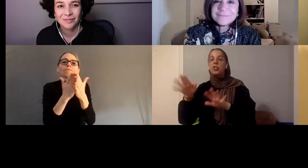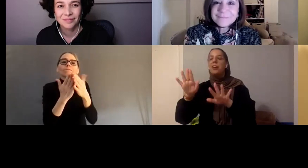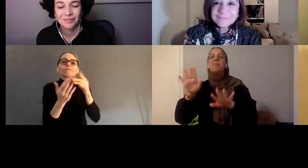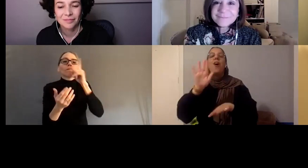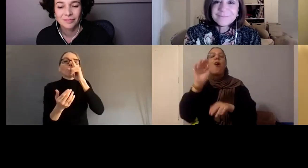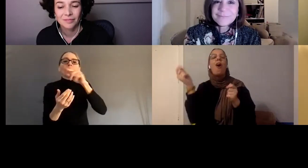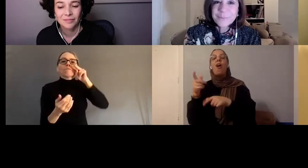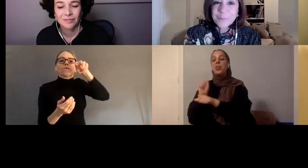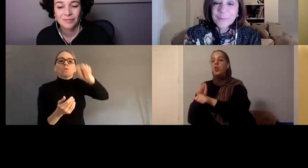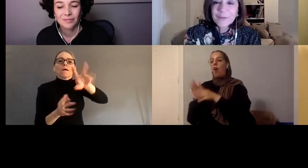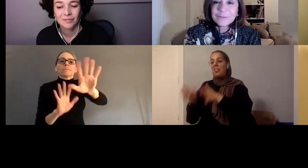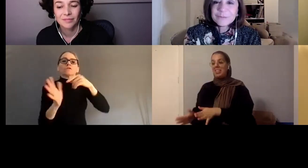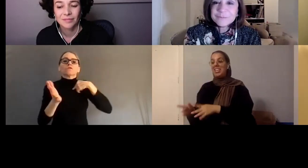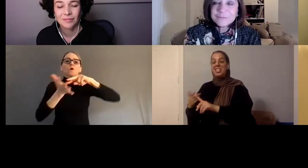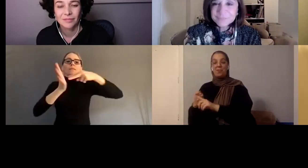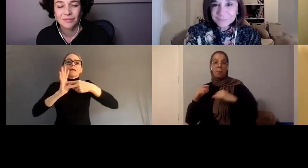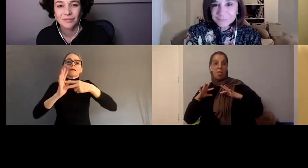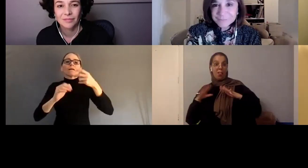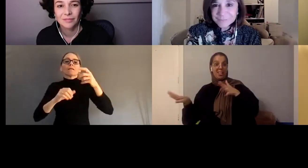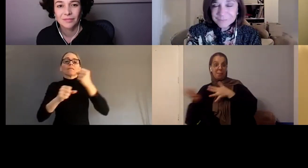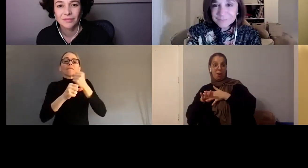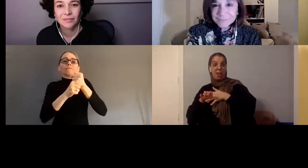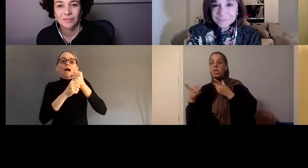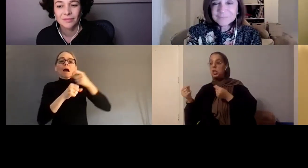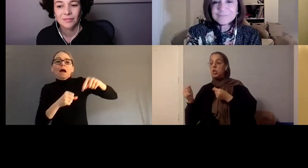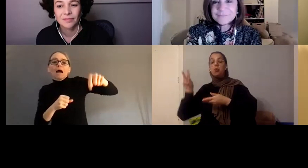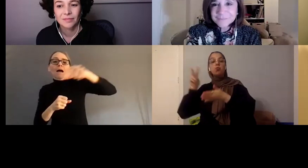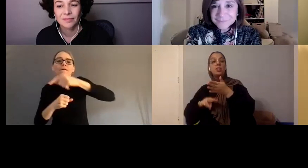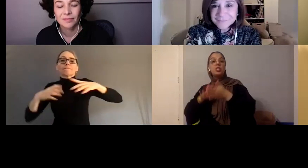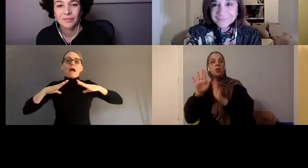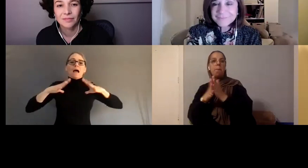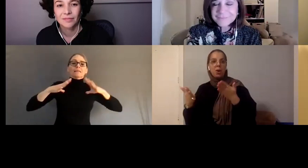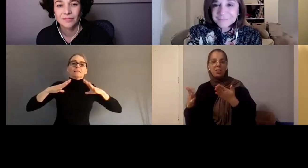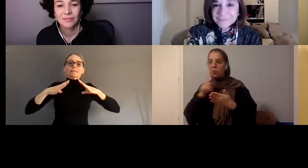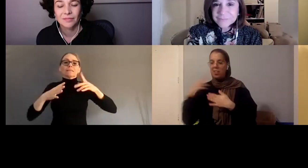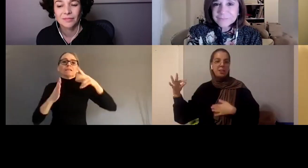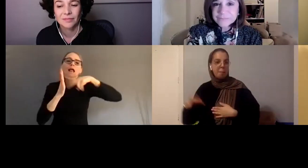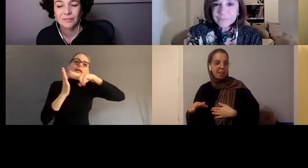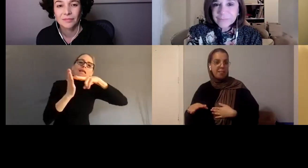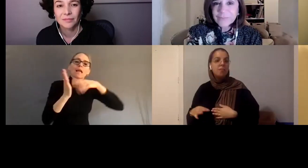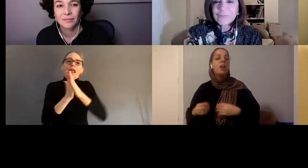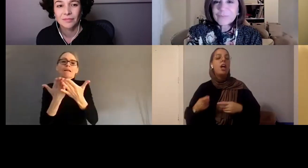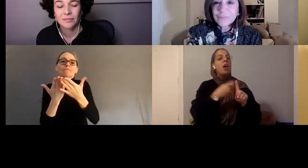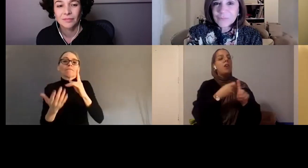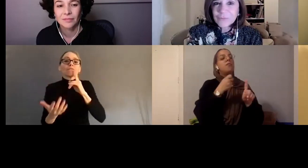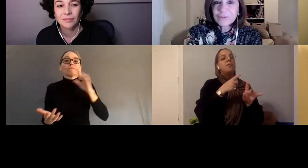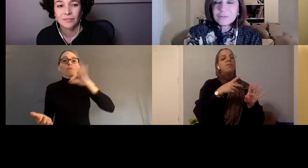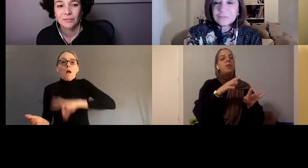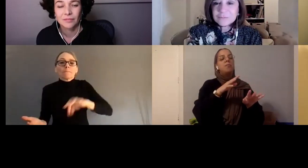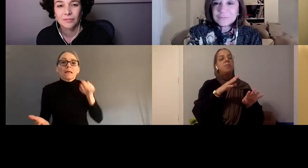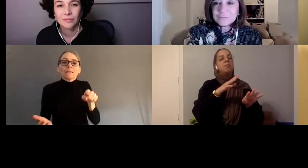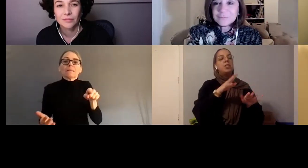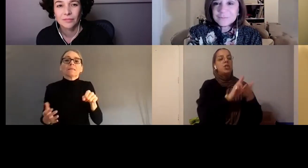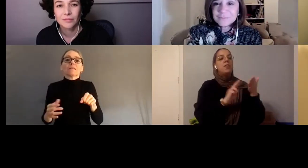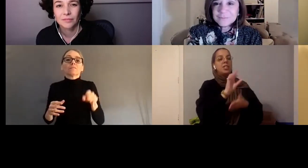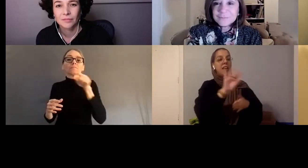So different colleagues from the Faculty of Communication at the Université du Québec à Montréal, but also from the CELAT, Centre de Recherche Culture, Art